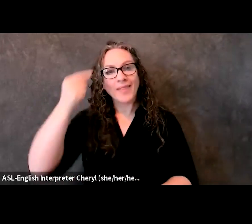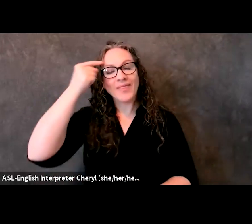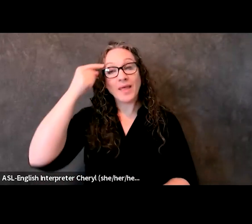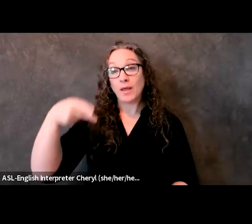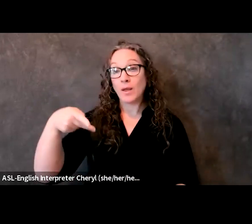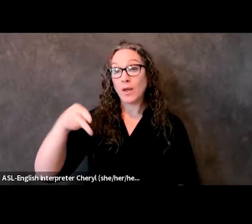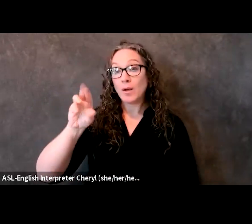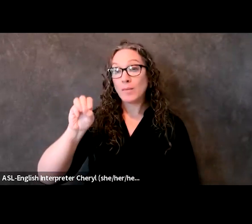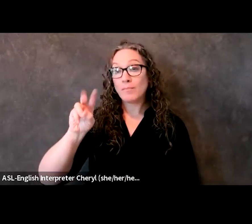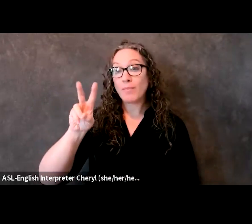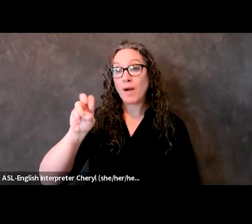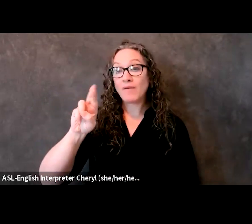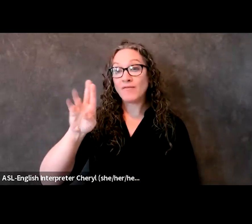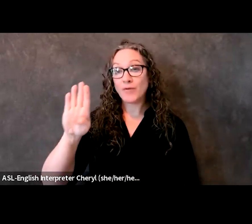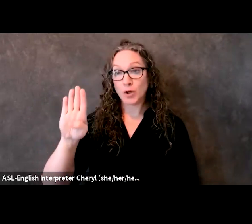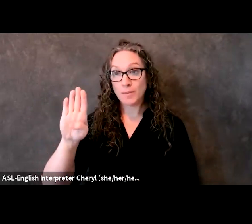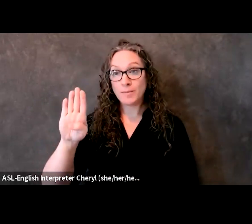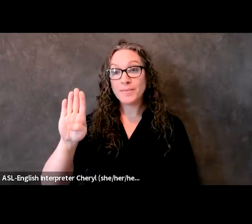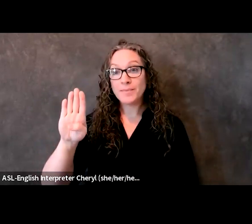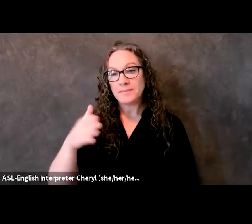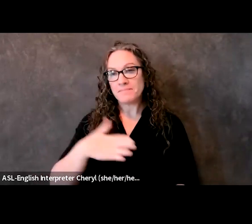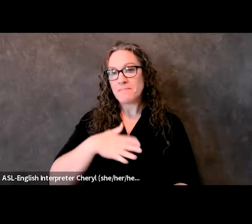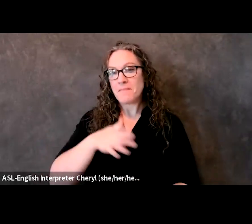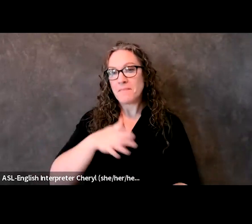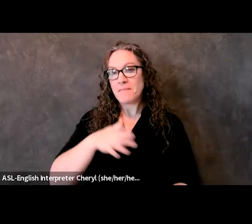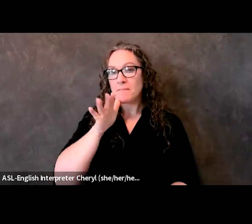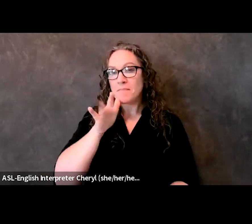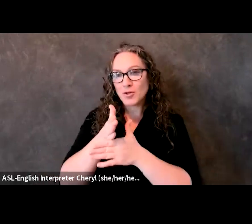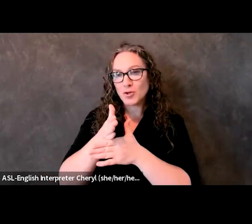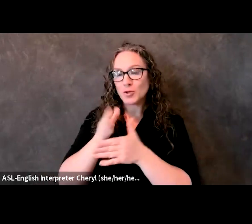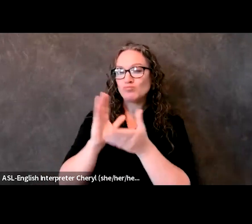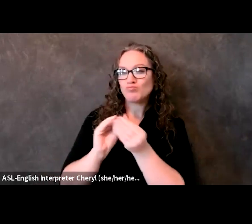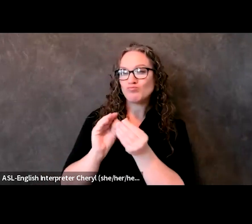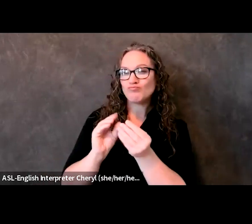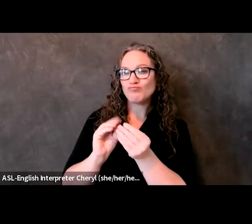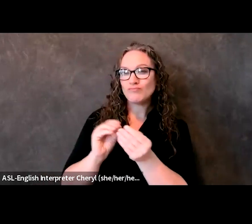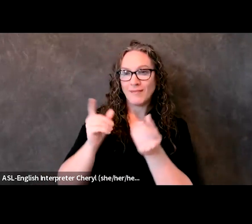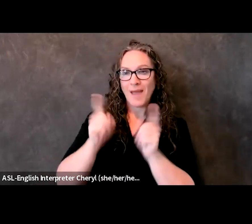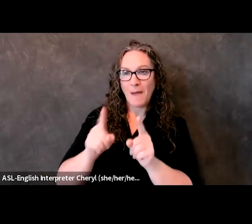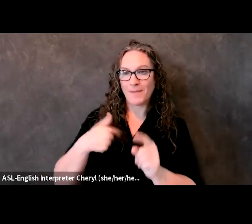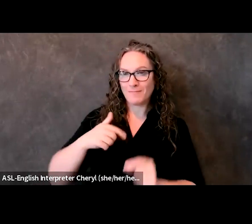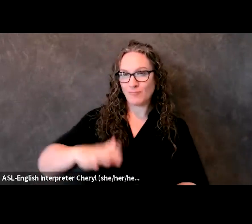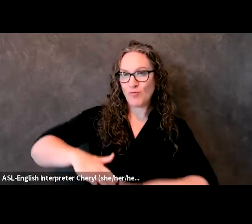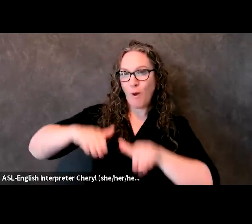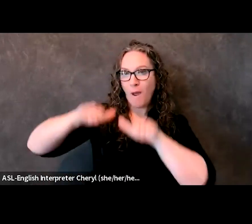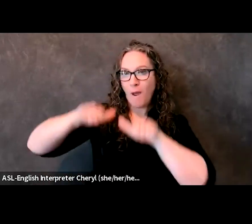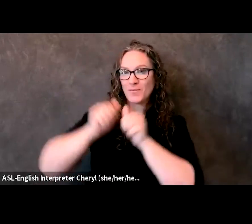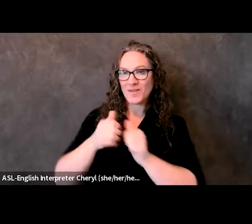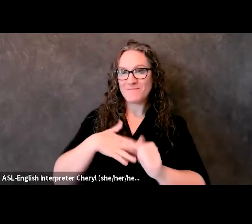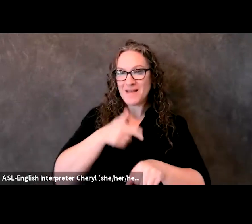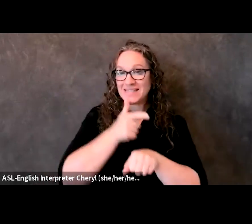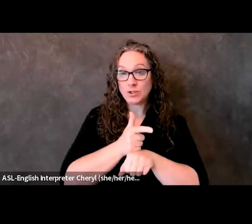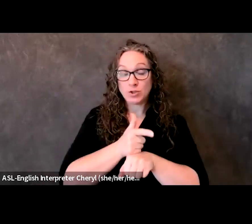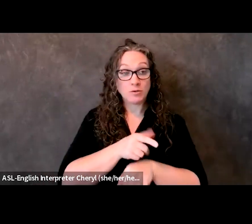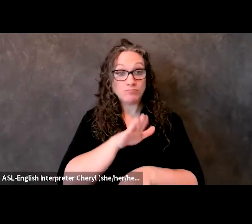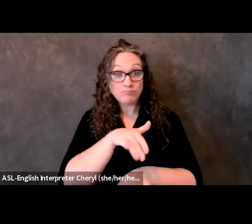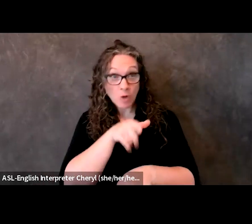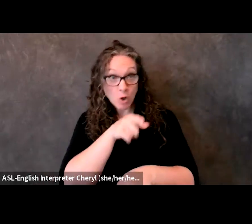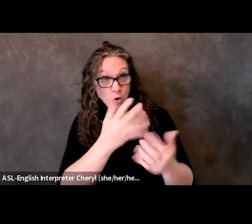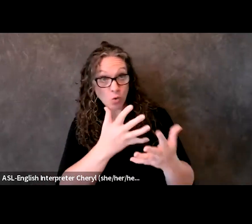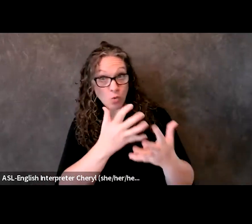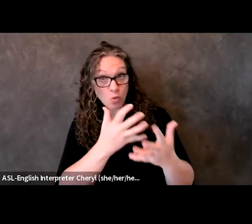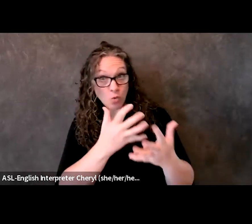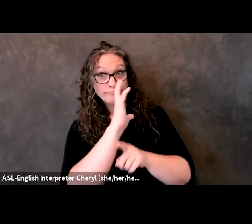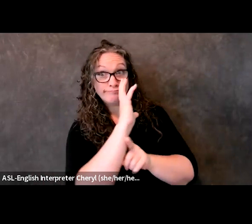my mother used to share with my sister and I when we were very young. And it's that if you want to go fast, you go